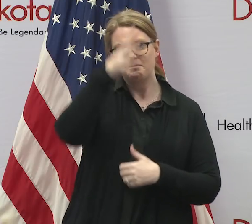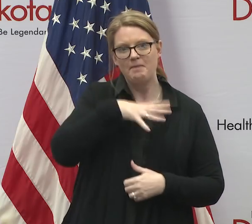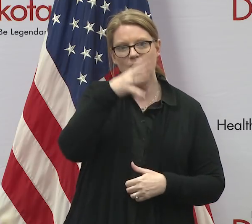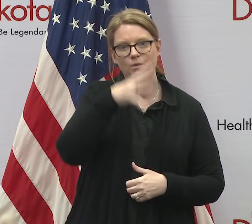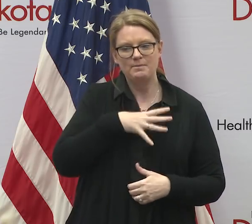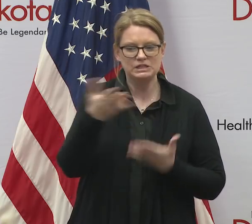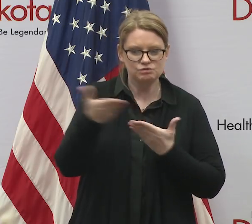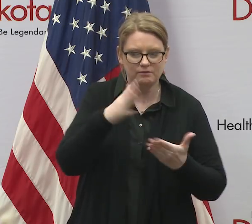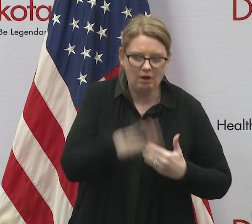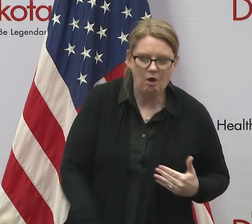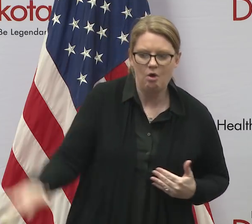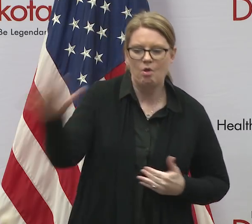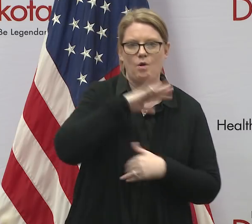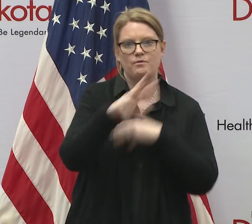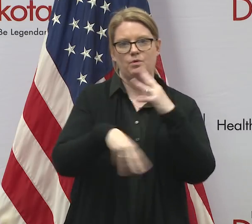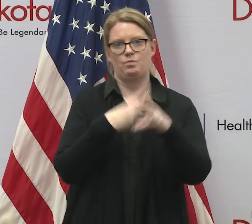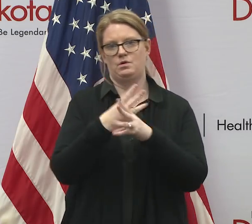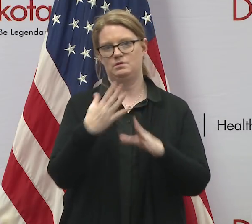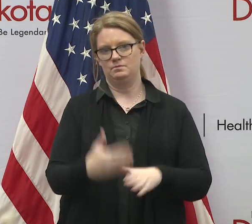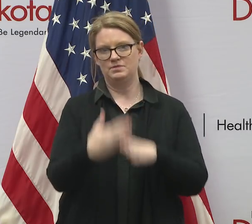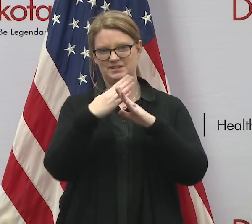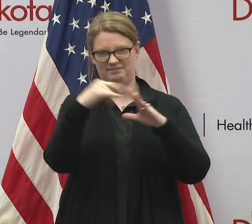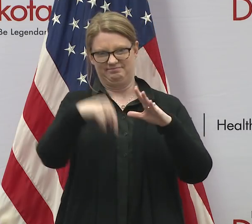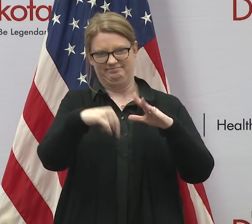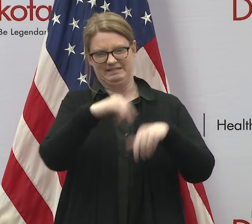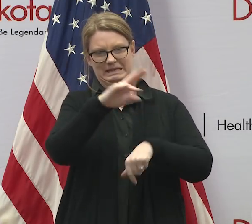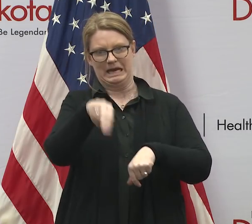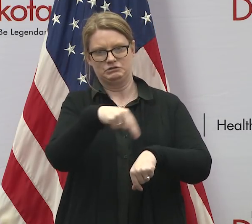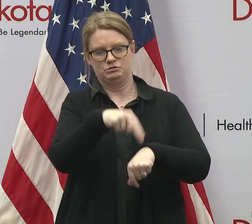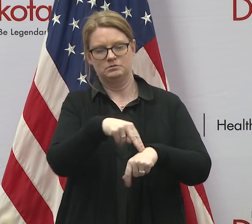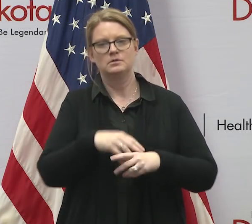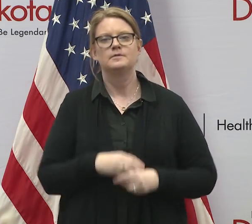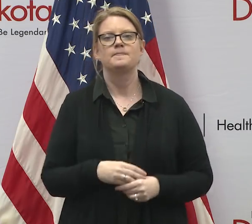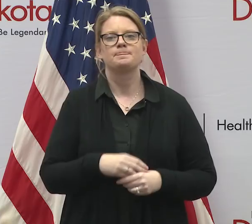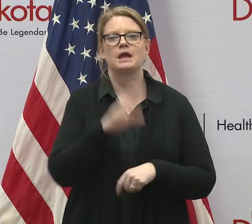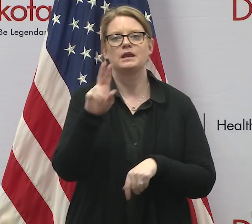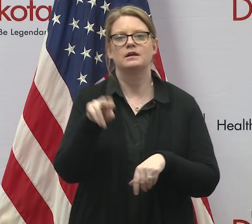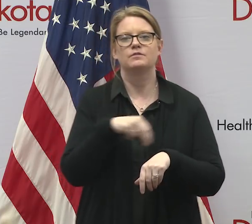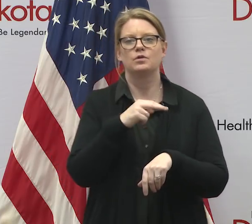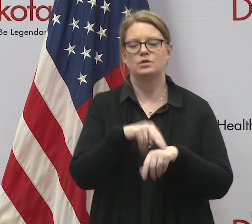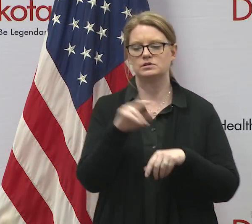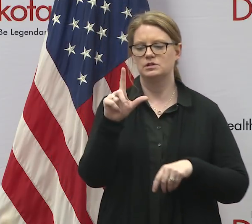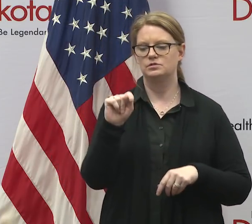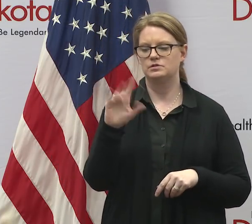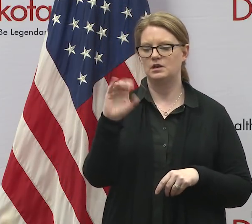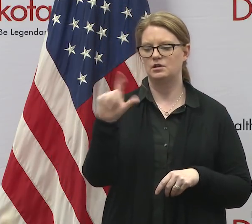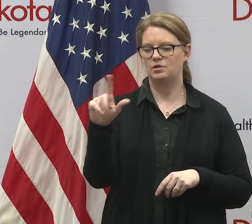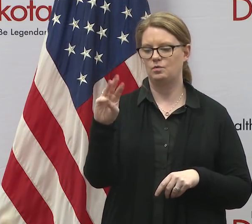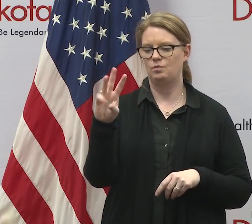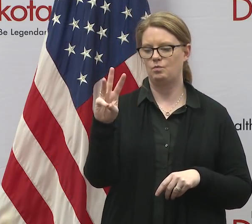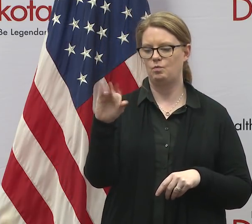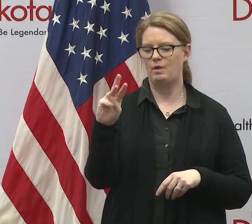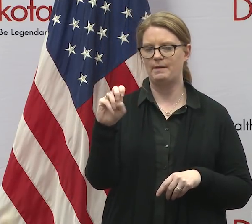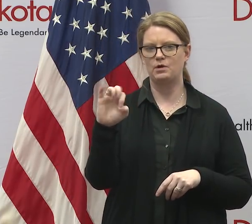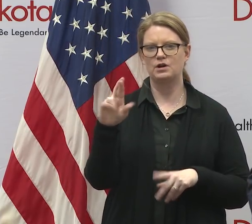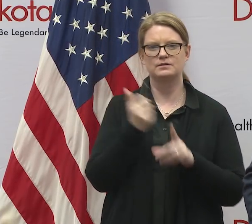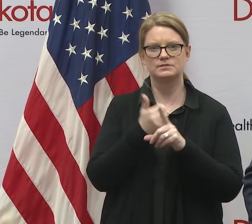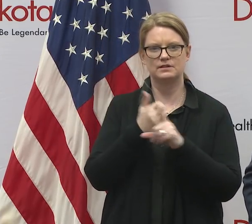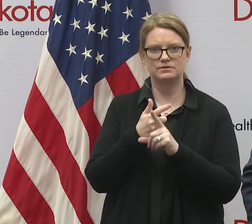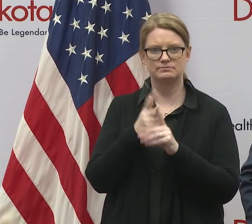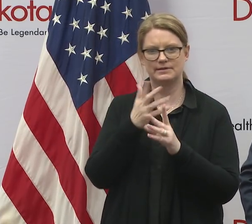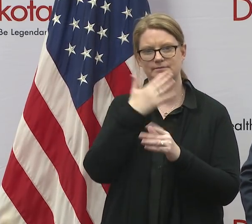world, helping protect our nation. And of course, Lieutenant Colonel Wymer is one of those fine people in